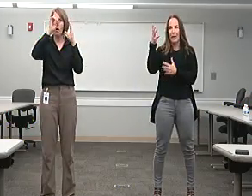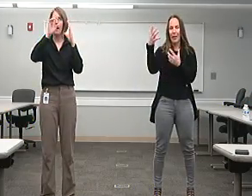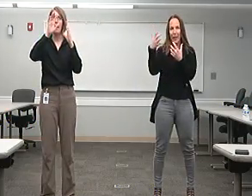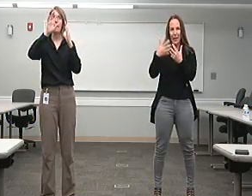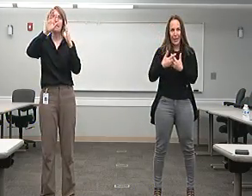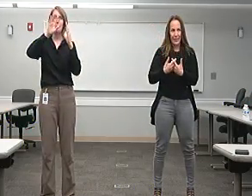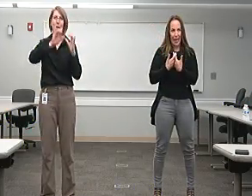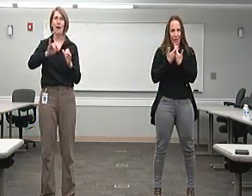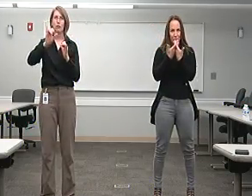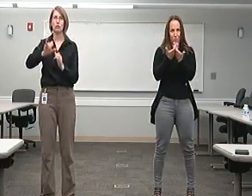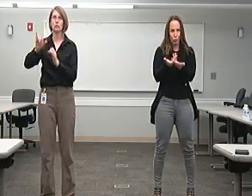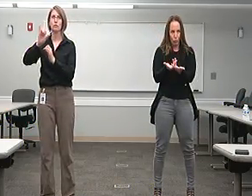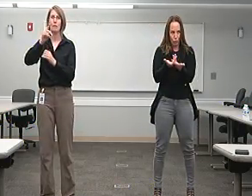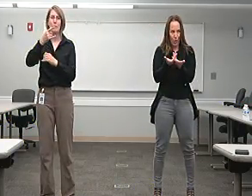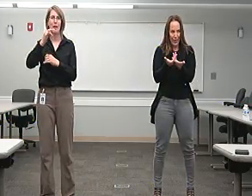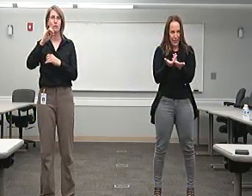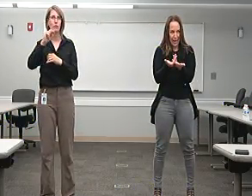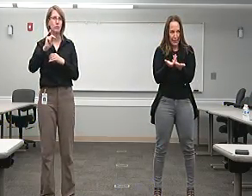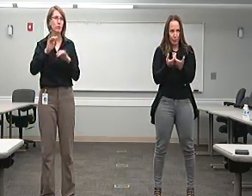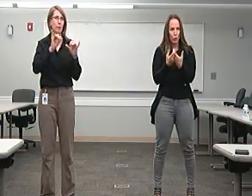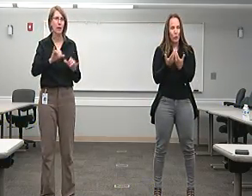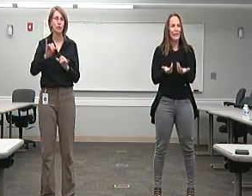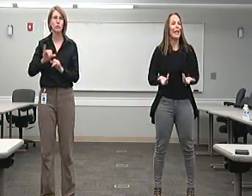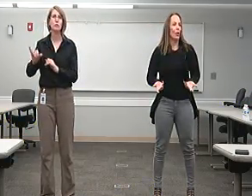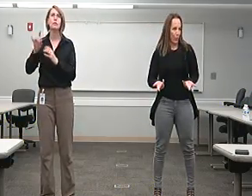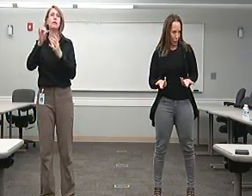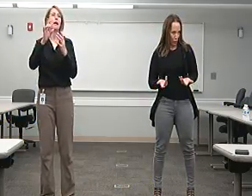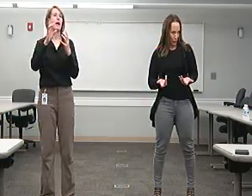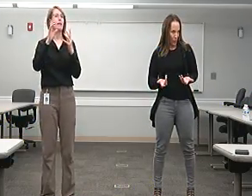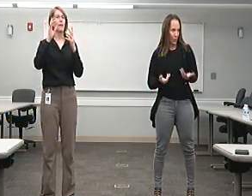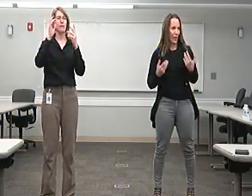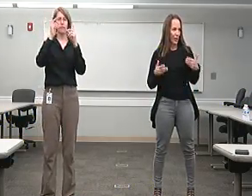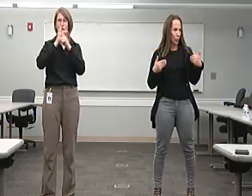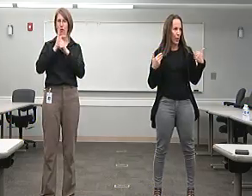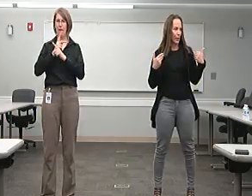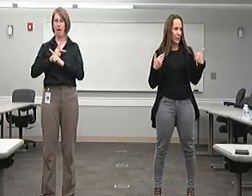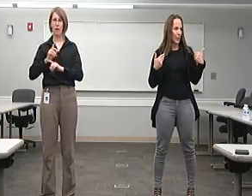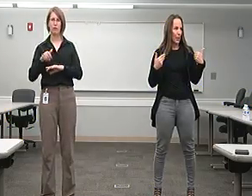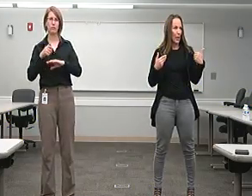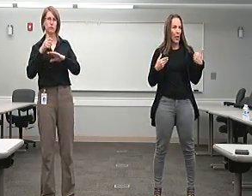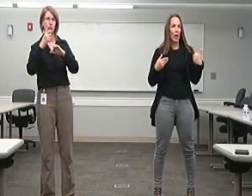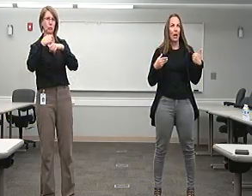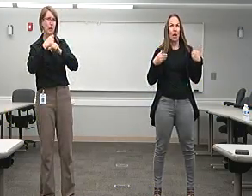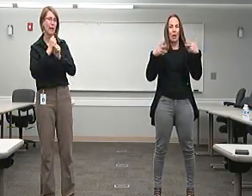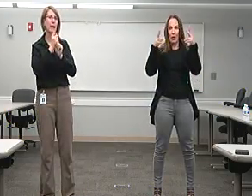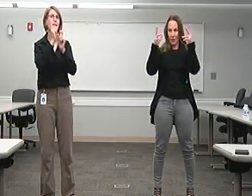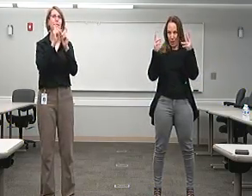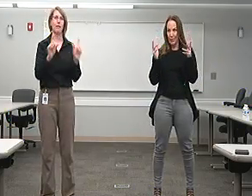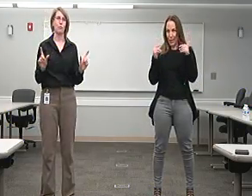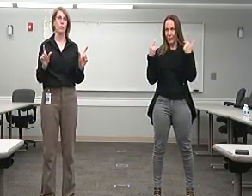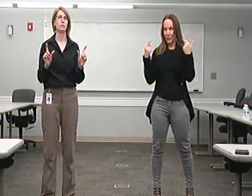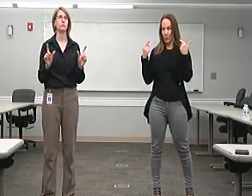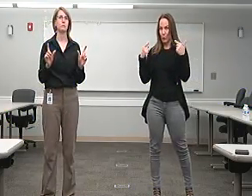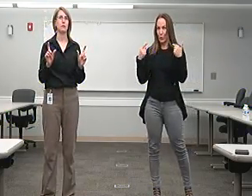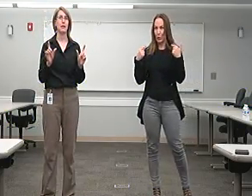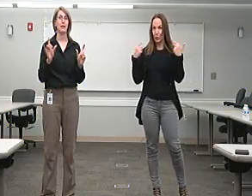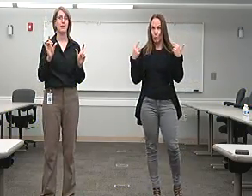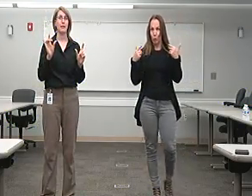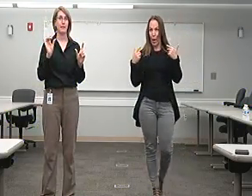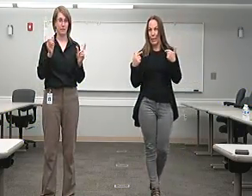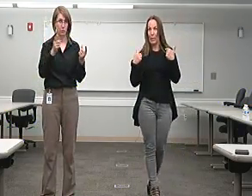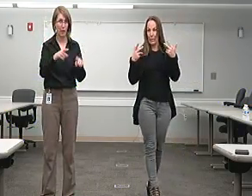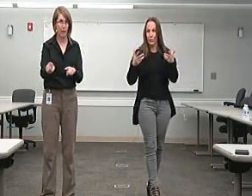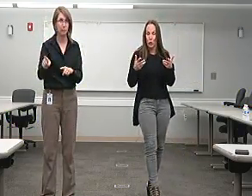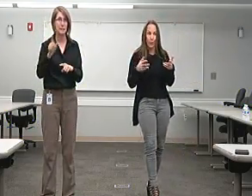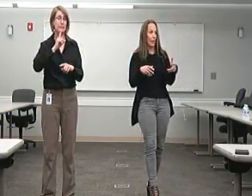and recognize it, produce language. So that's what a deaf person's brain is doing.